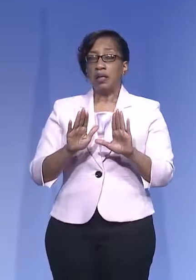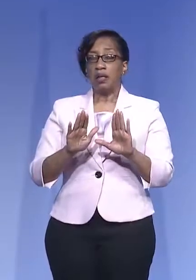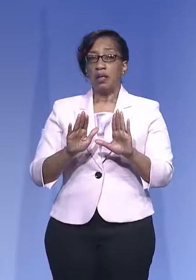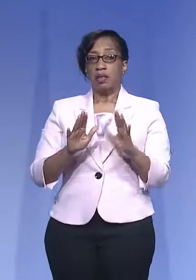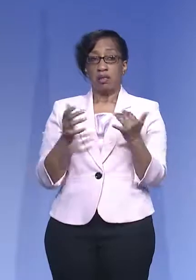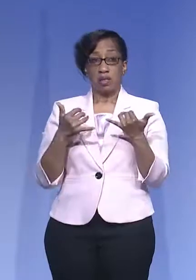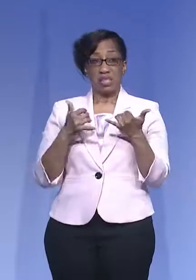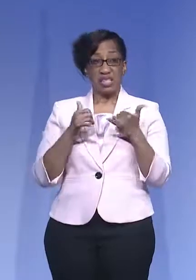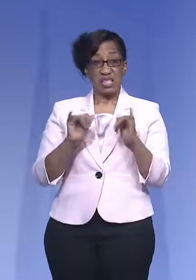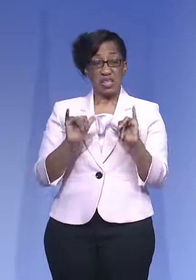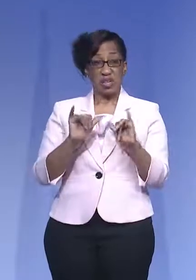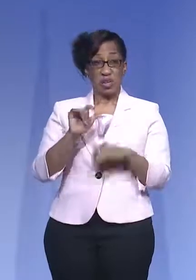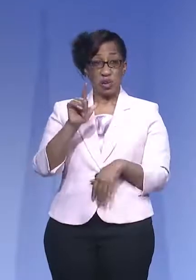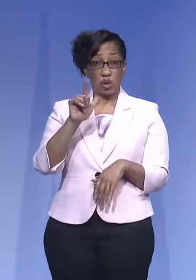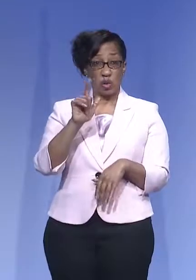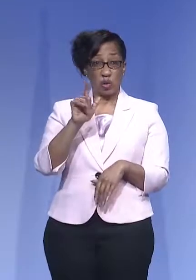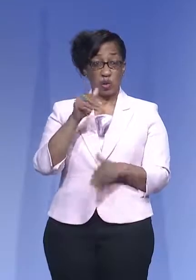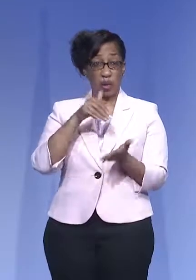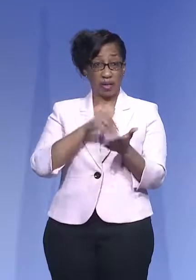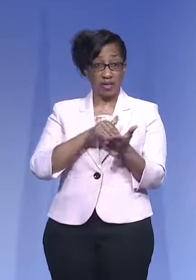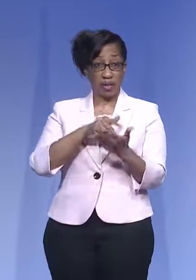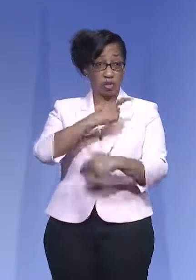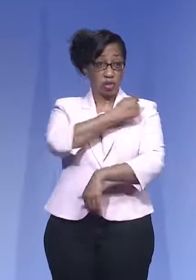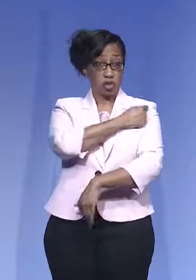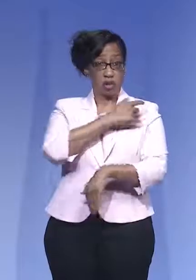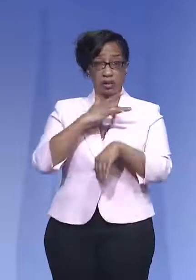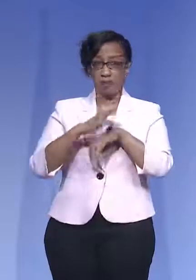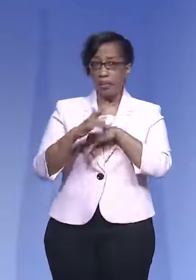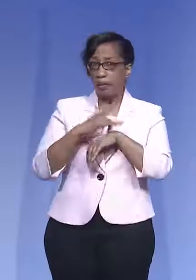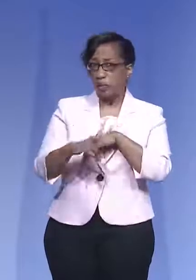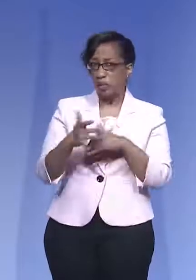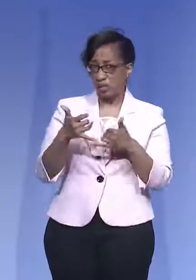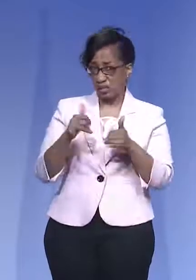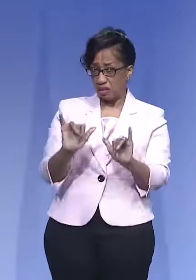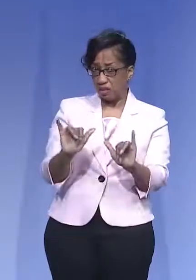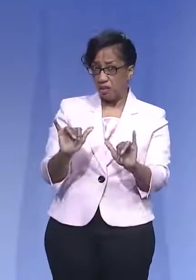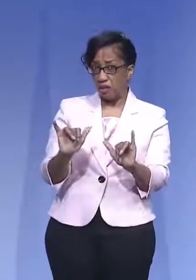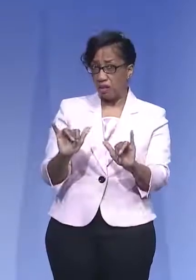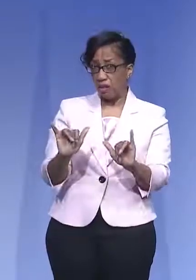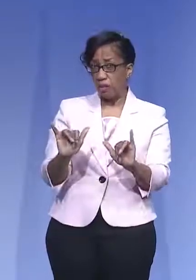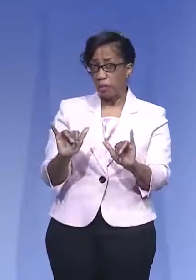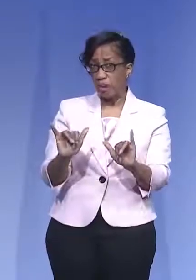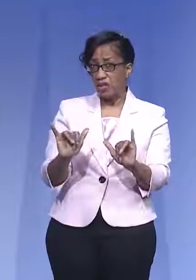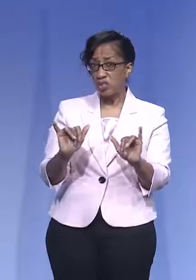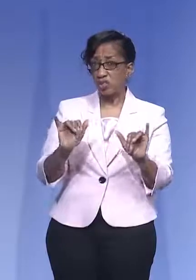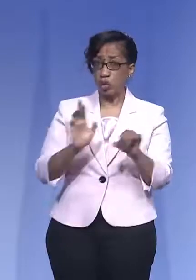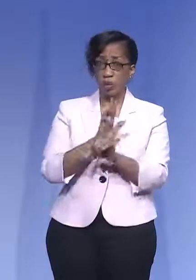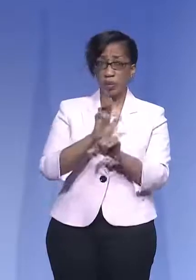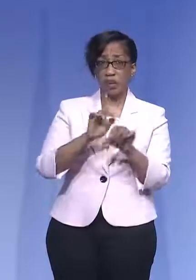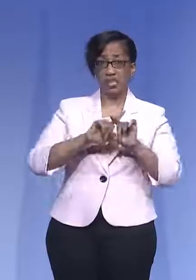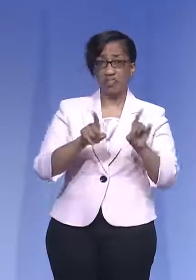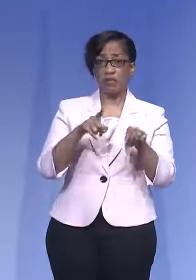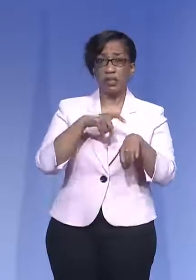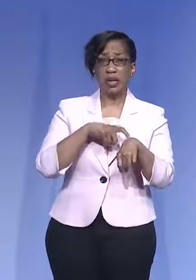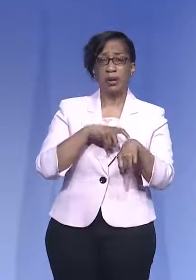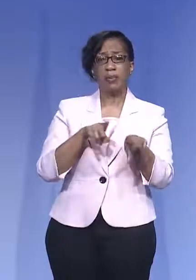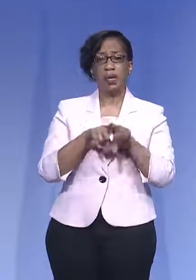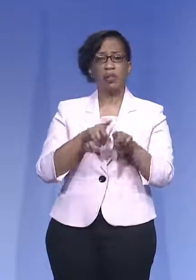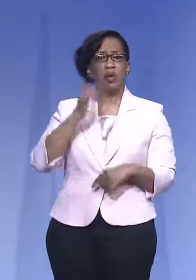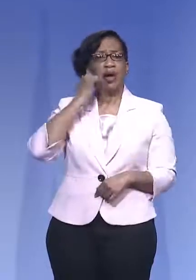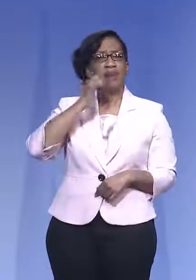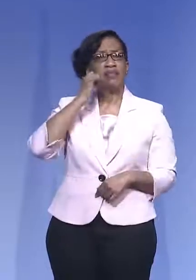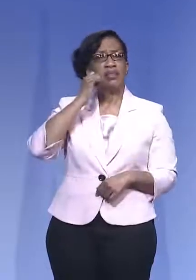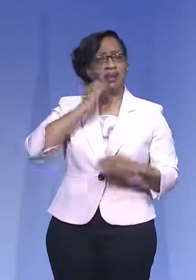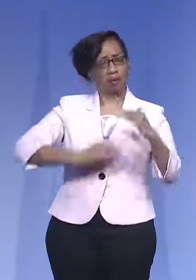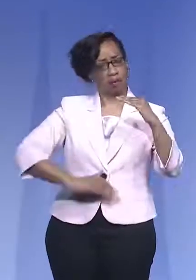still 21,000 shots still available, just kind of, you know, over a different time period? And then what's the daily capacity of